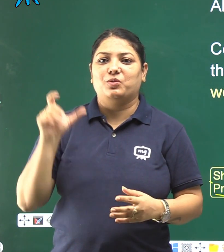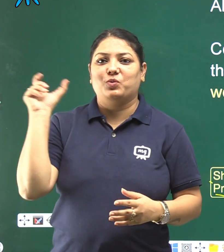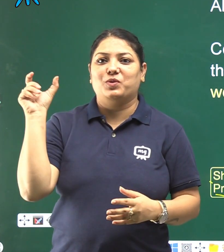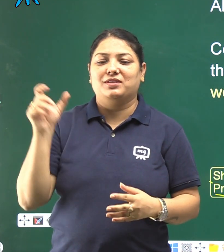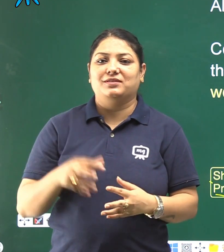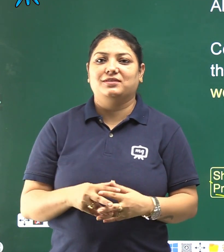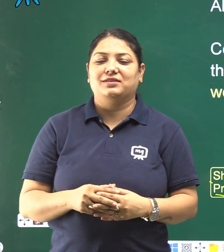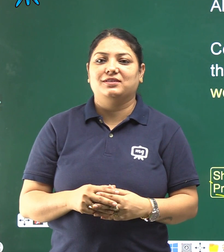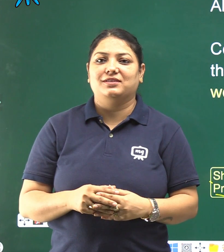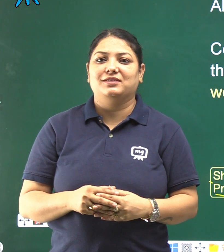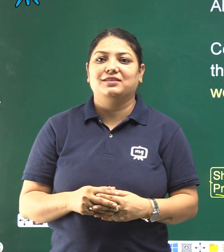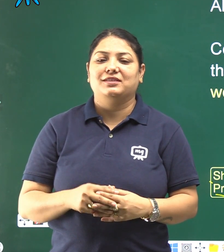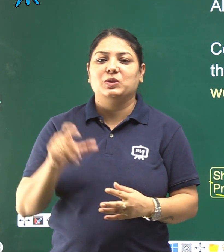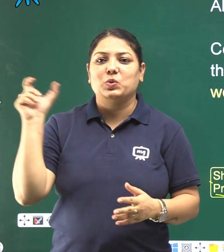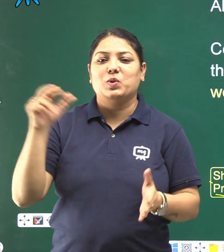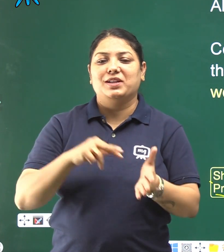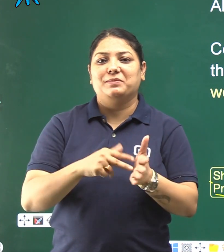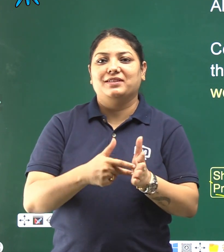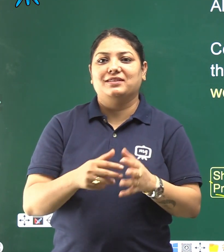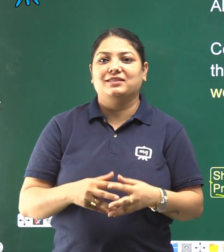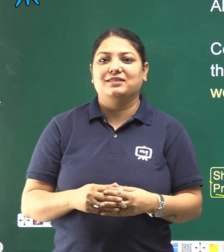World. World means